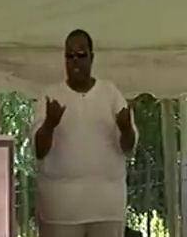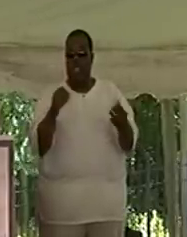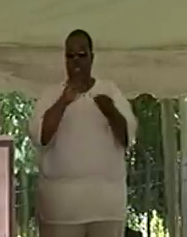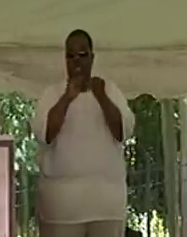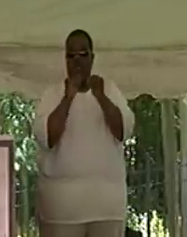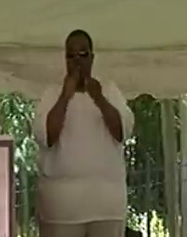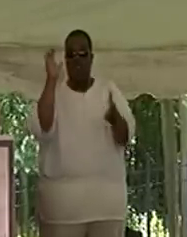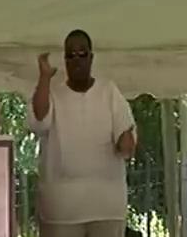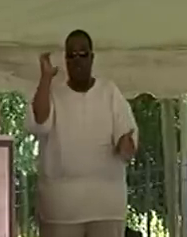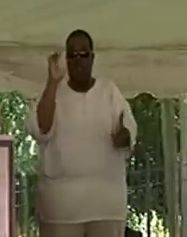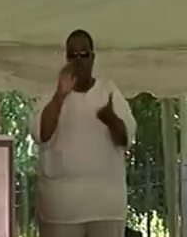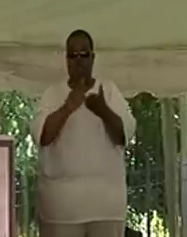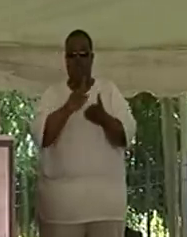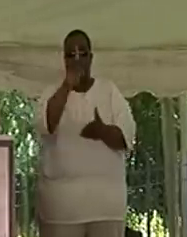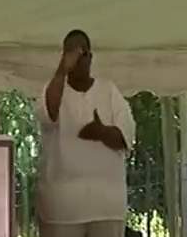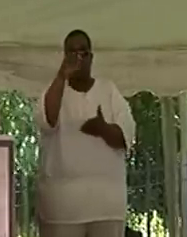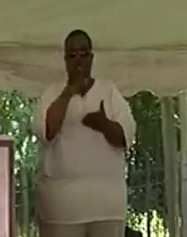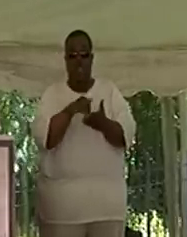that number is down to